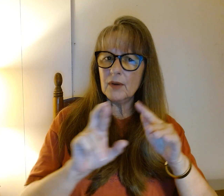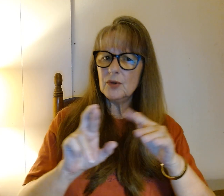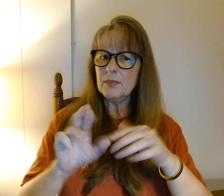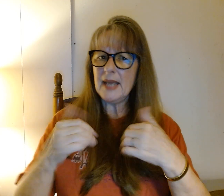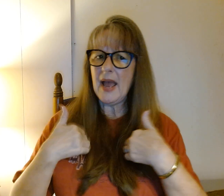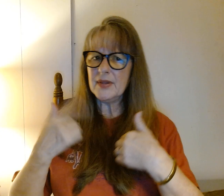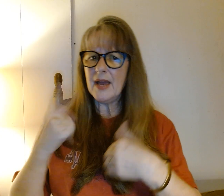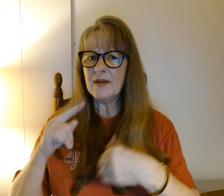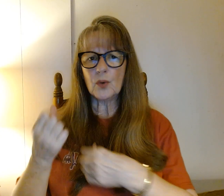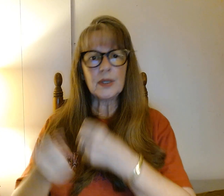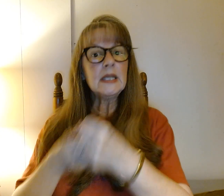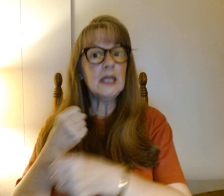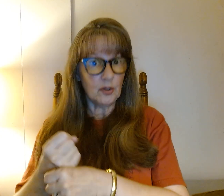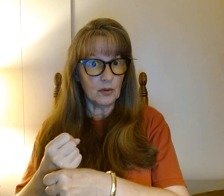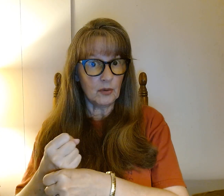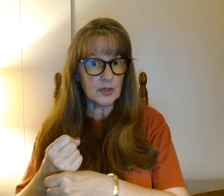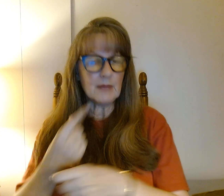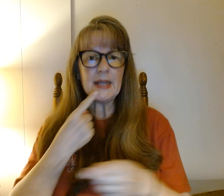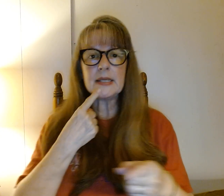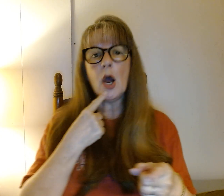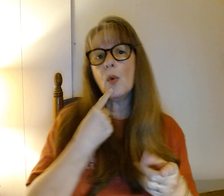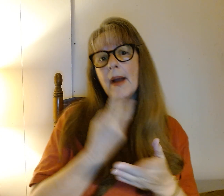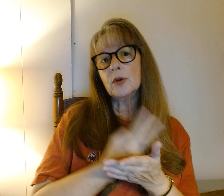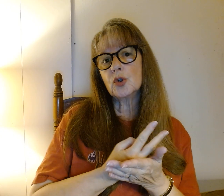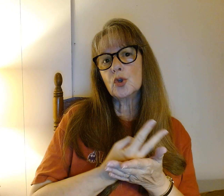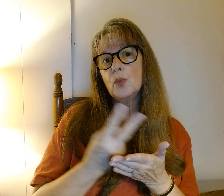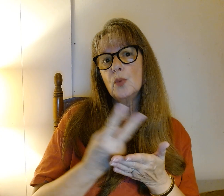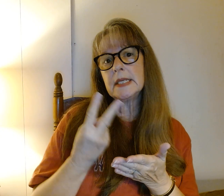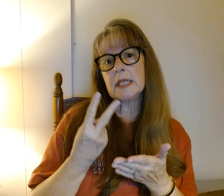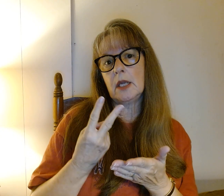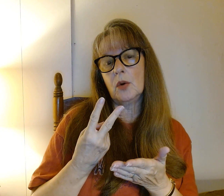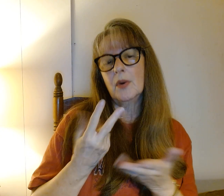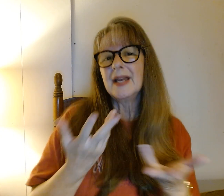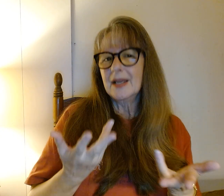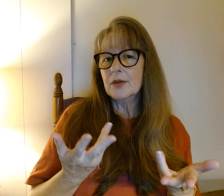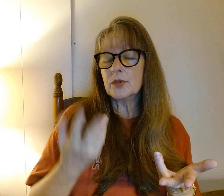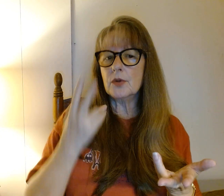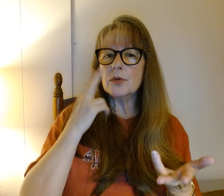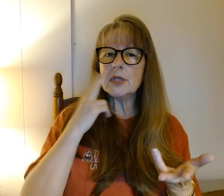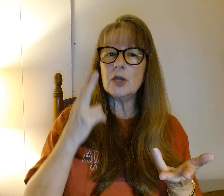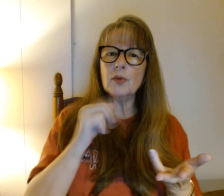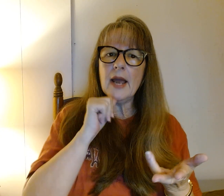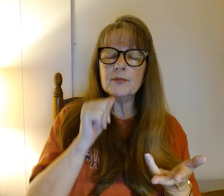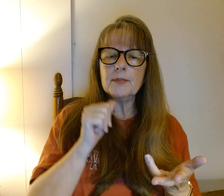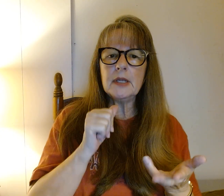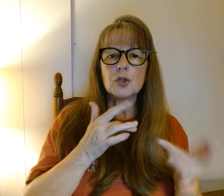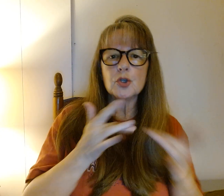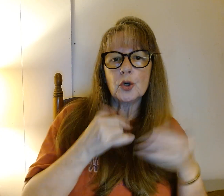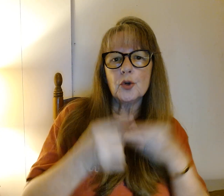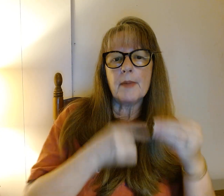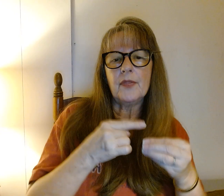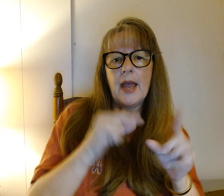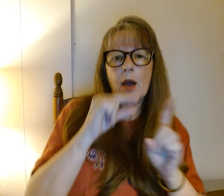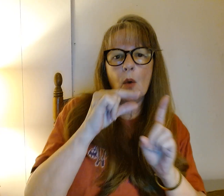been having that for years? And they may say, oh, about 2 weeks ago. So you see, you don't have to be concerned about that